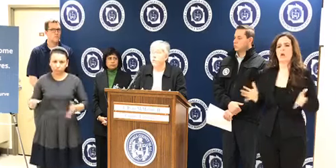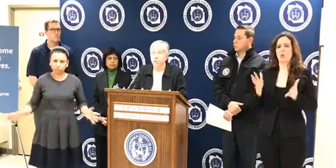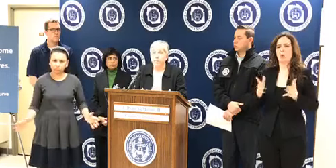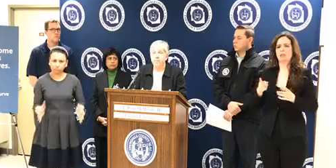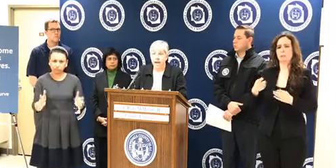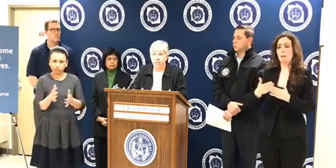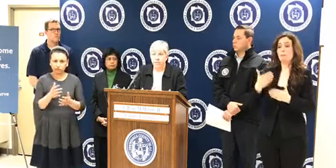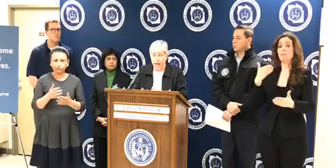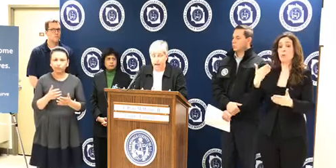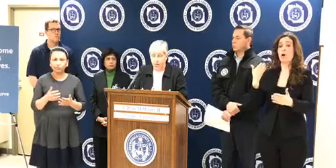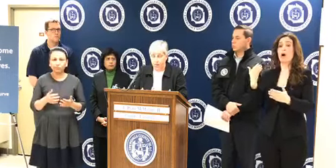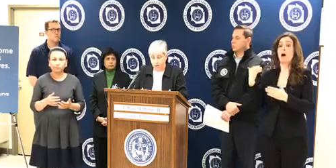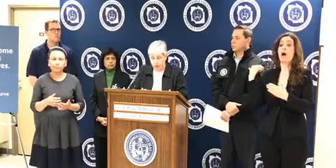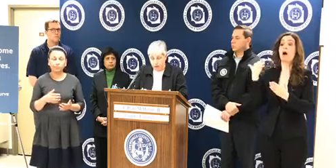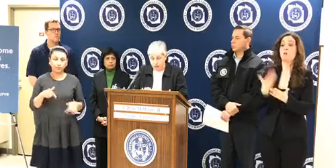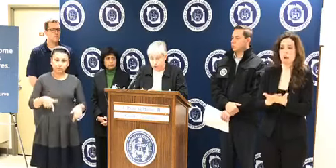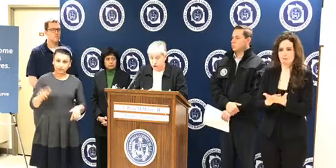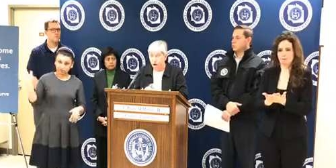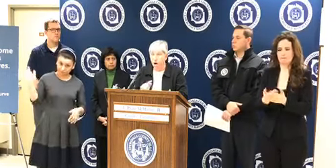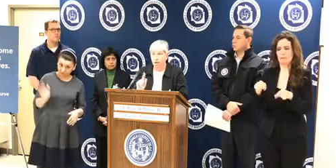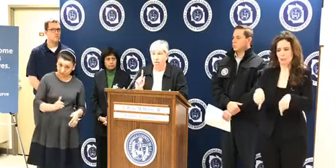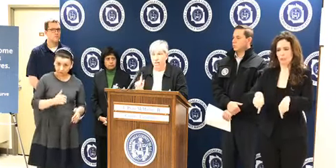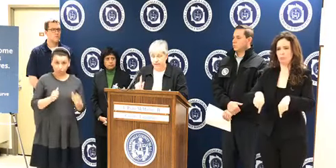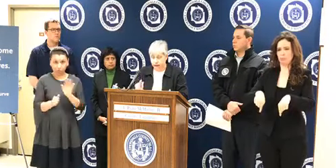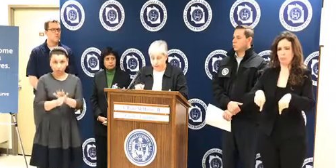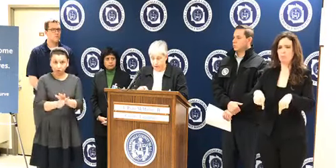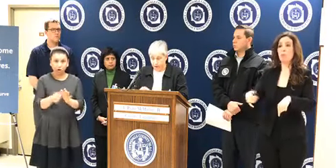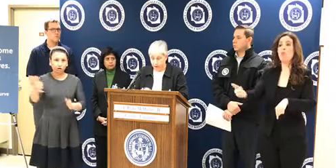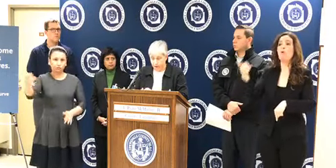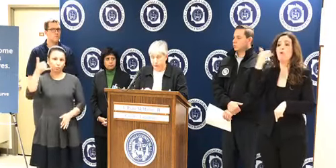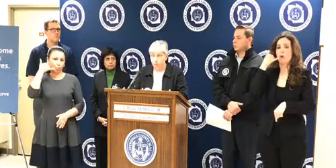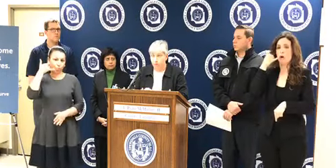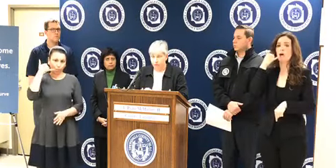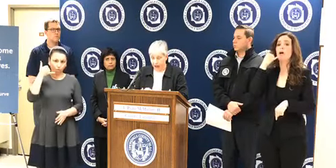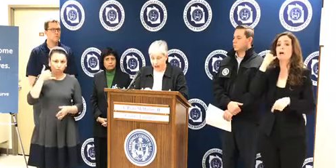make a trip downtown, to call this number,